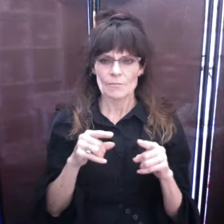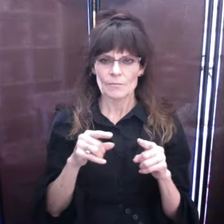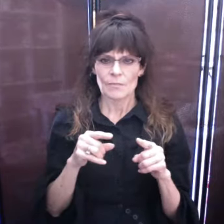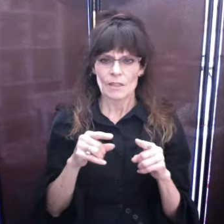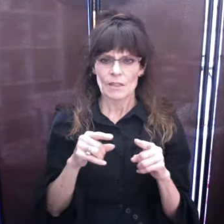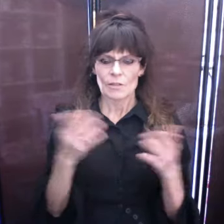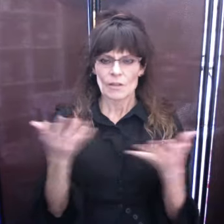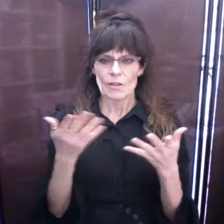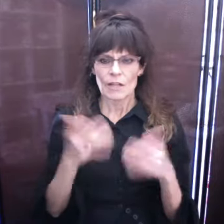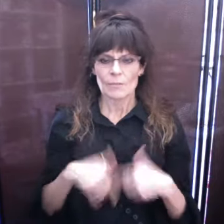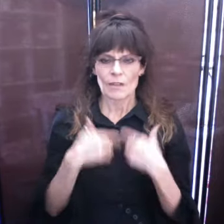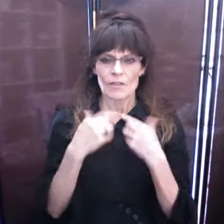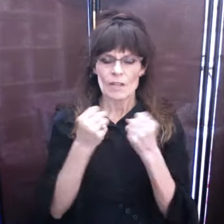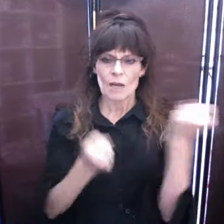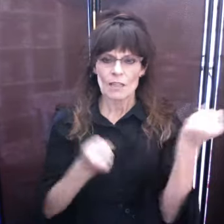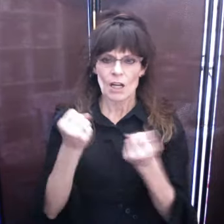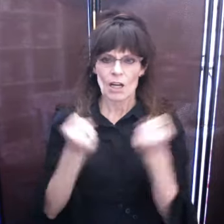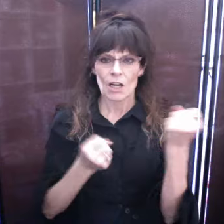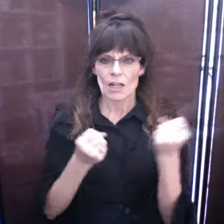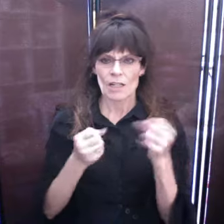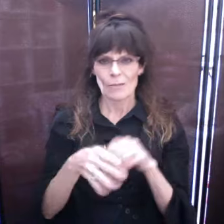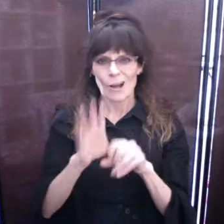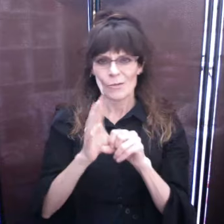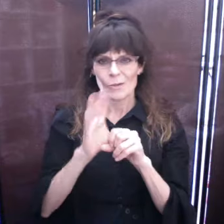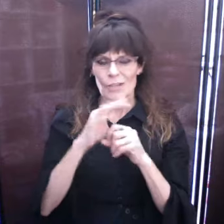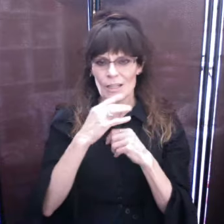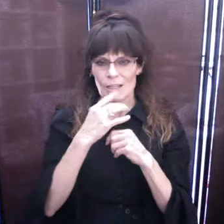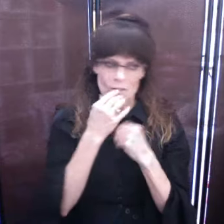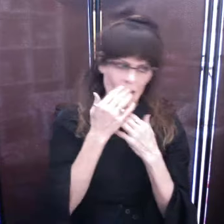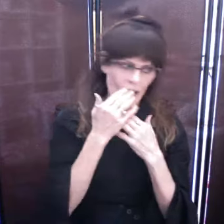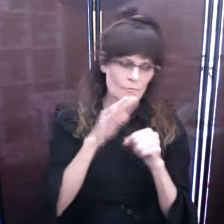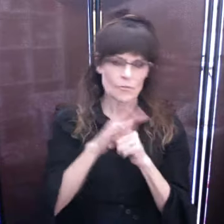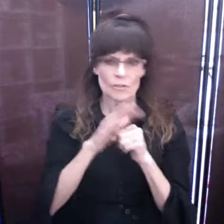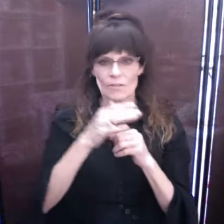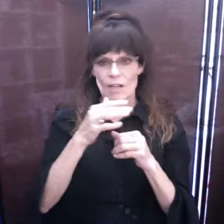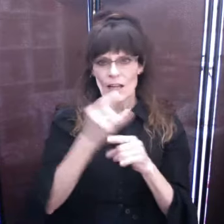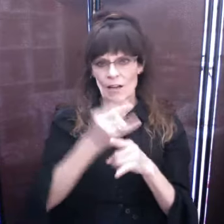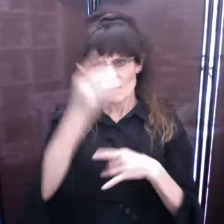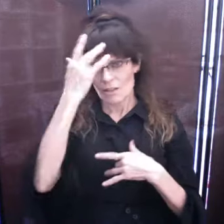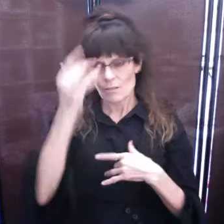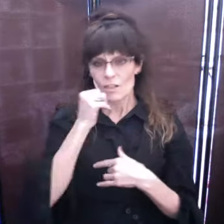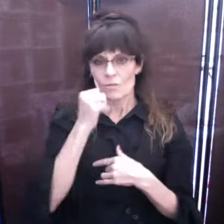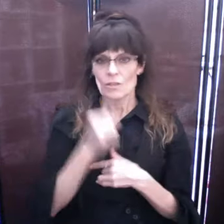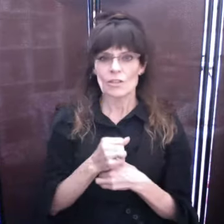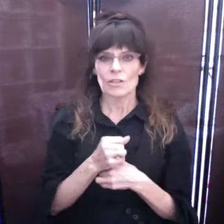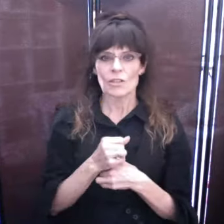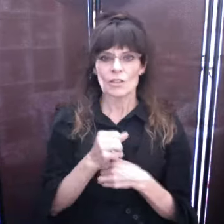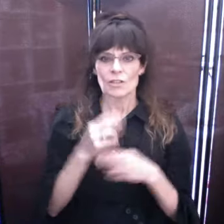am living in my car, and I'm awkward and shy. I'm full of alcoholism. But there was a girl Her name was Justine, and she was